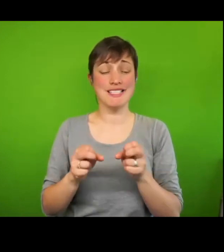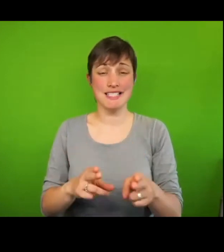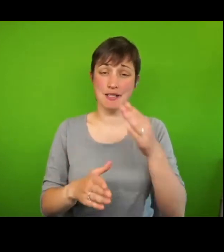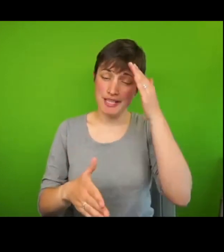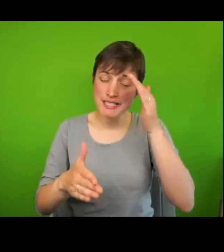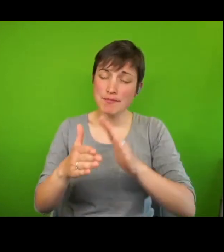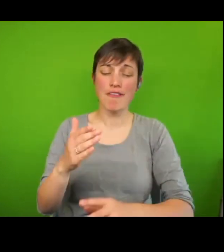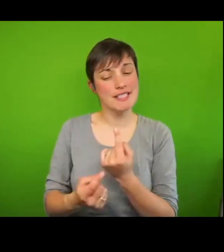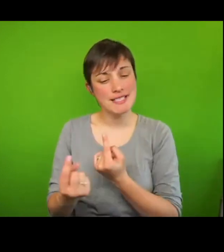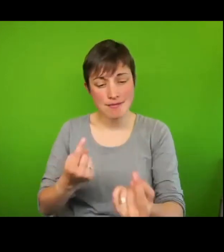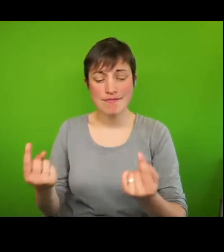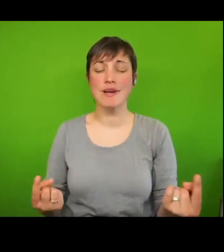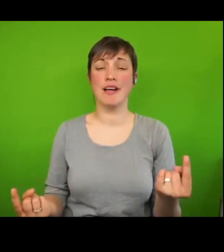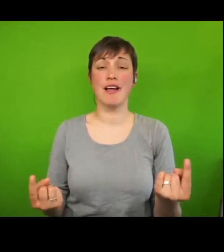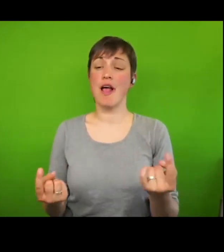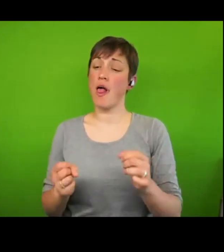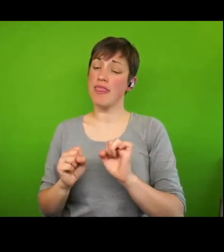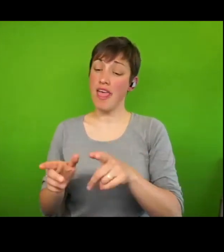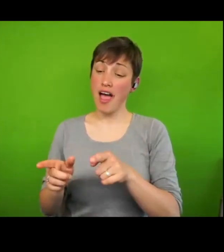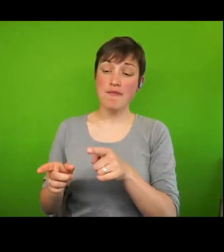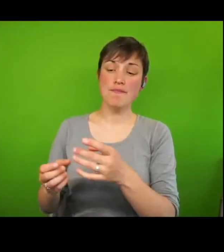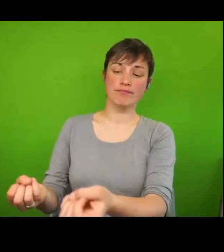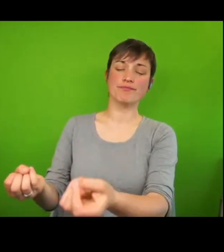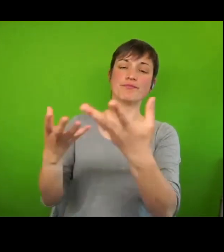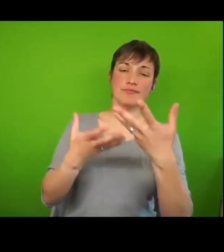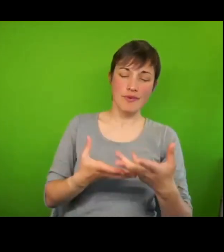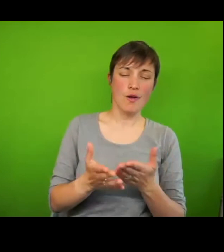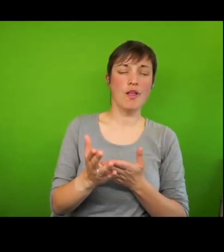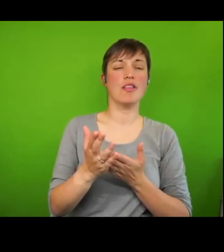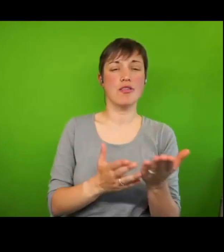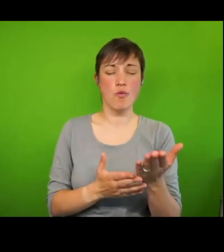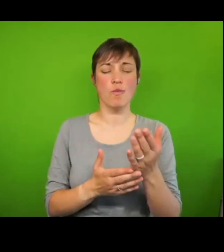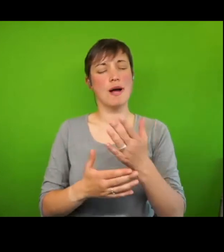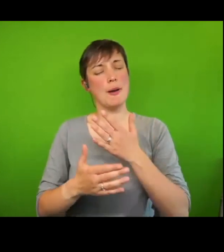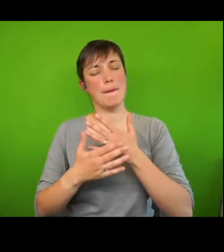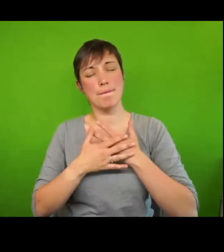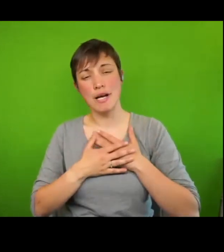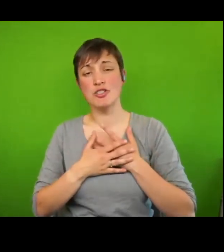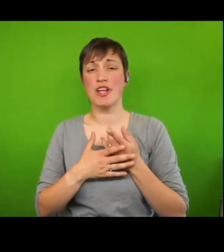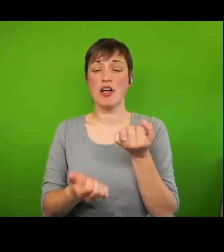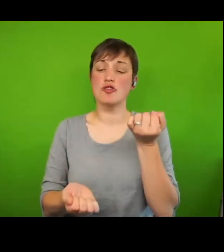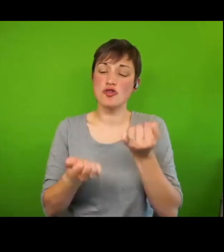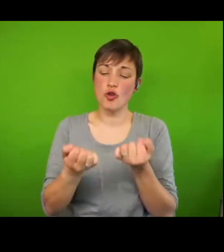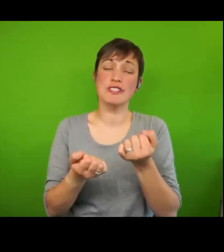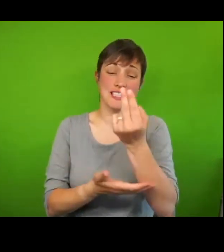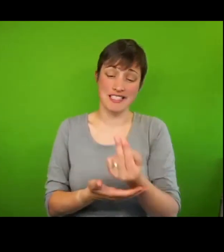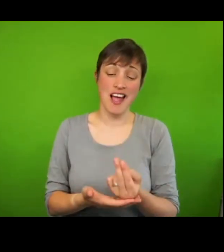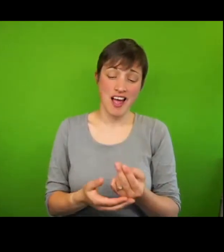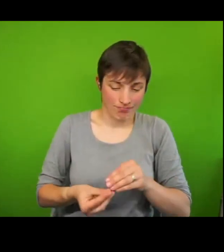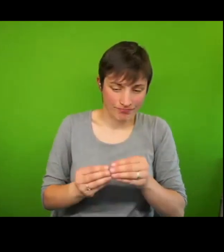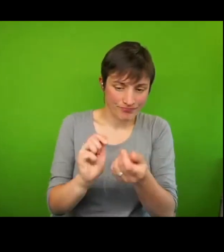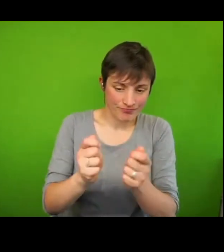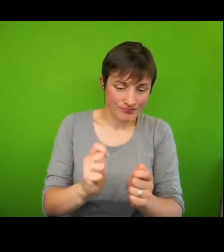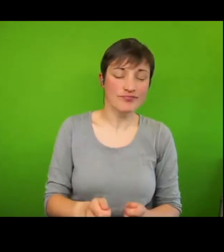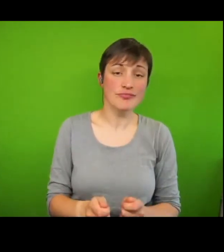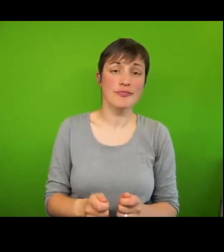reflect their experiences back through compassionate and just design. And I welcome JRF's support for